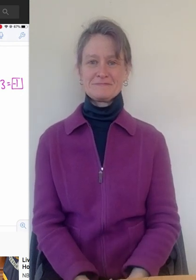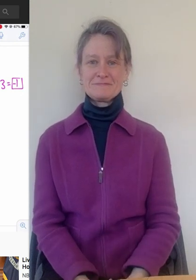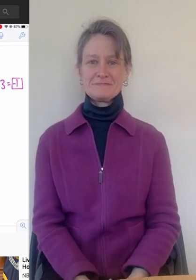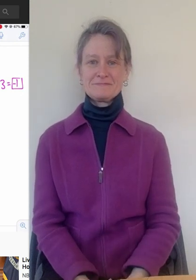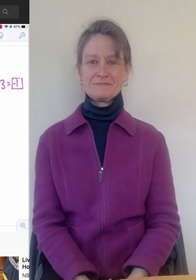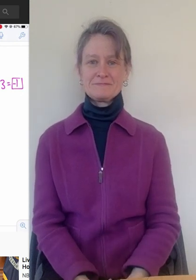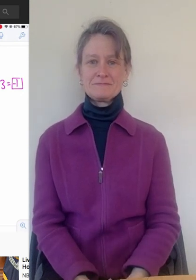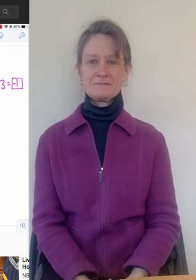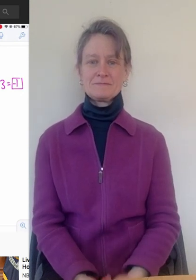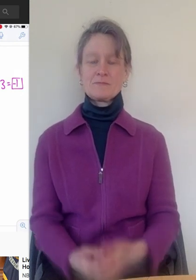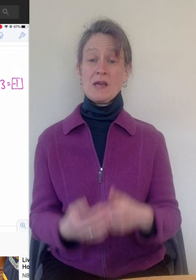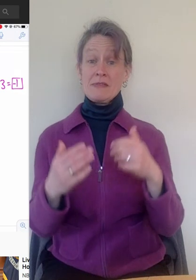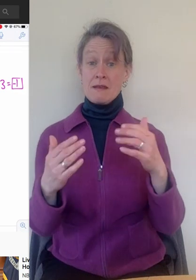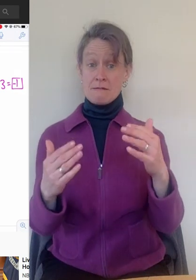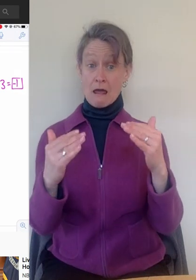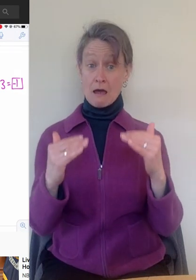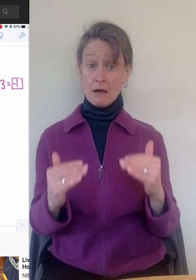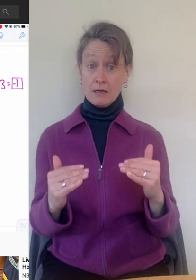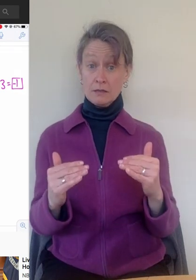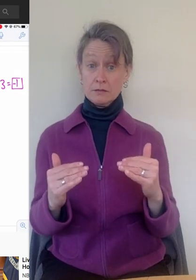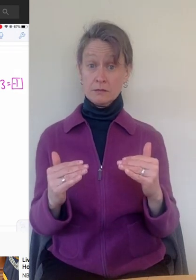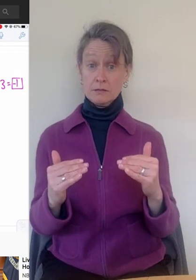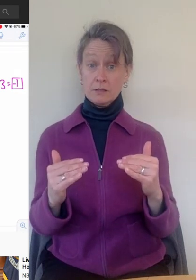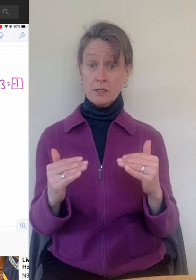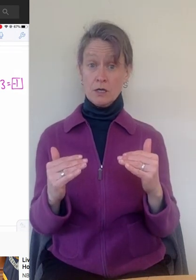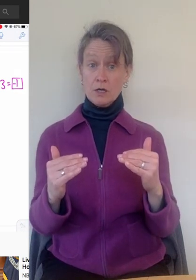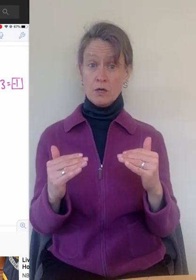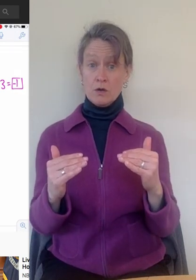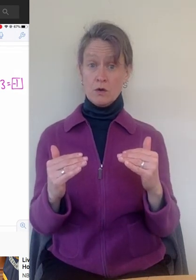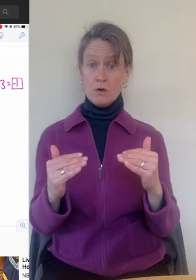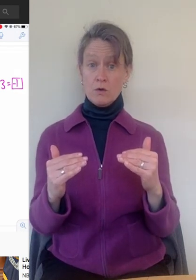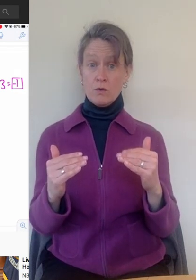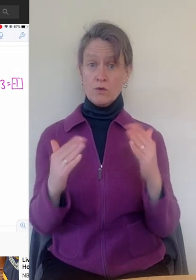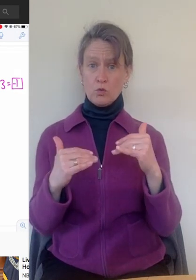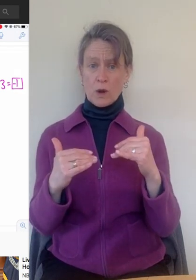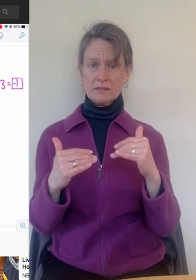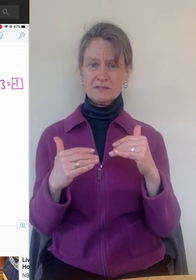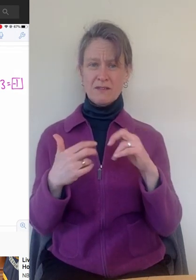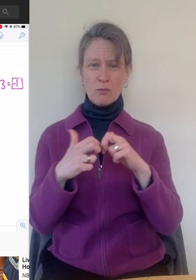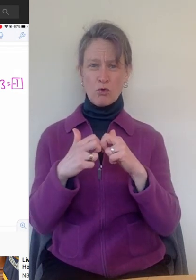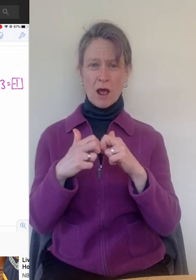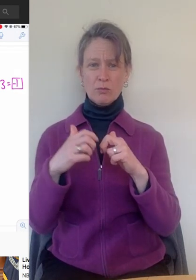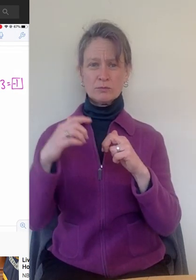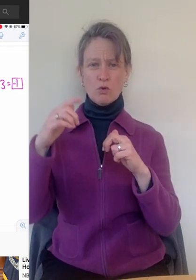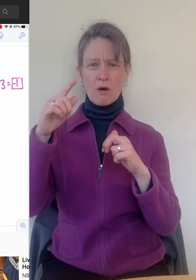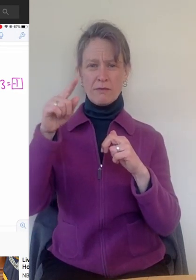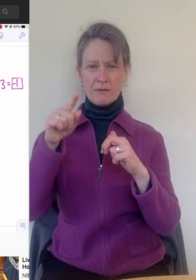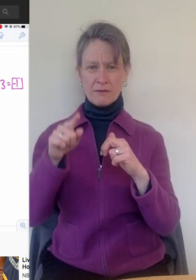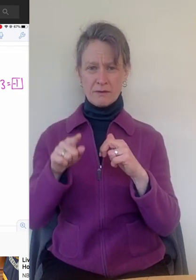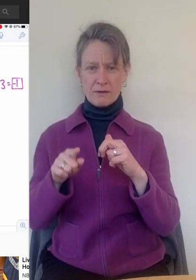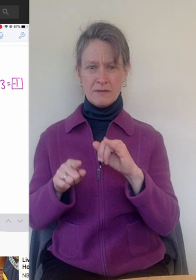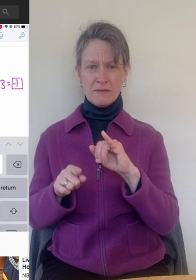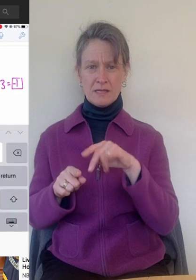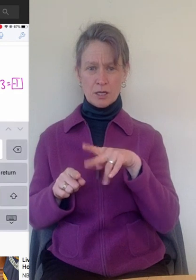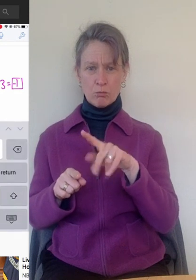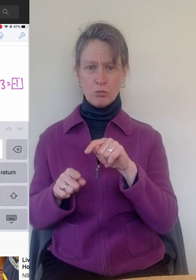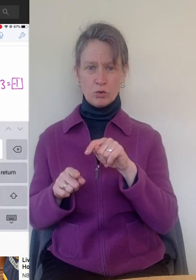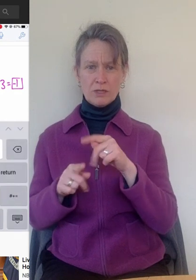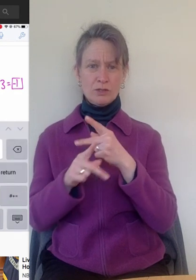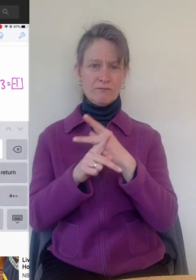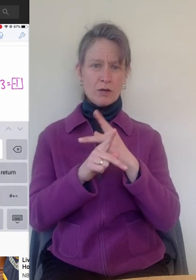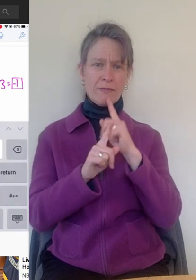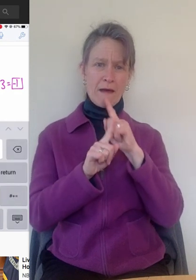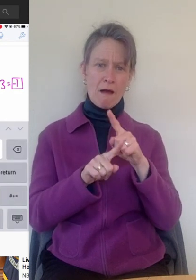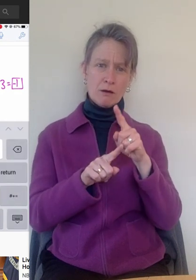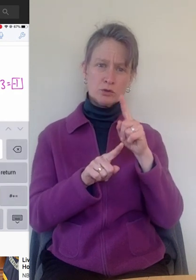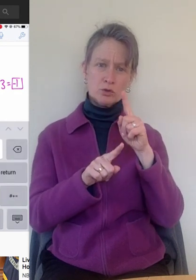The next thing is you'll go through the rest of your problem and you'll find the answers for